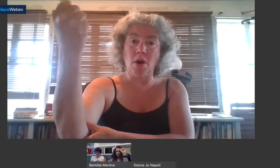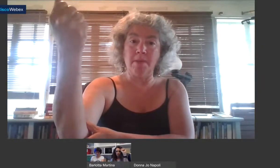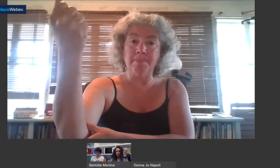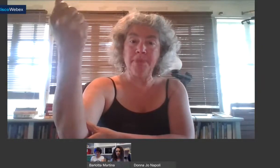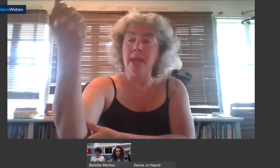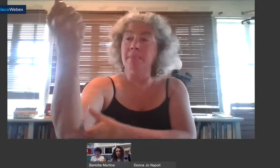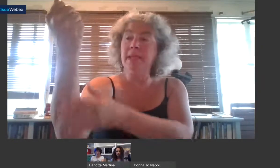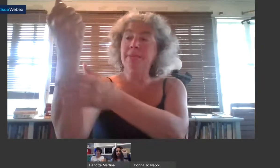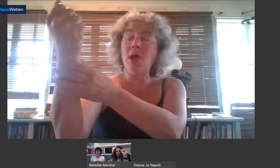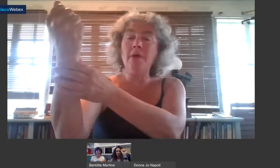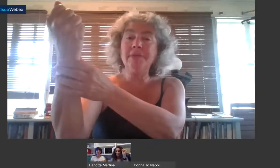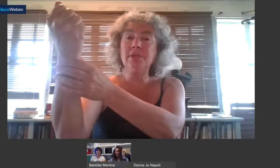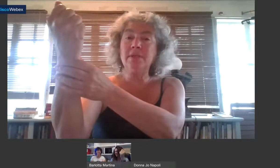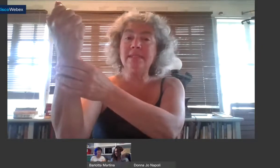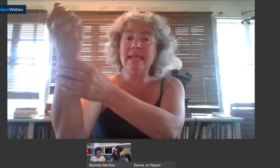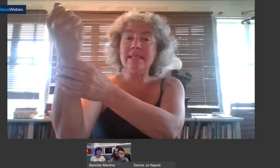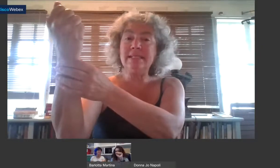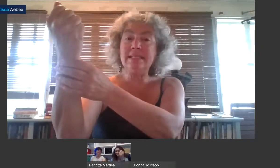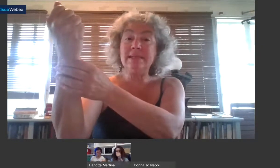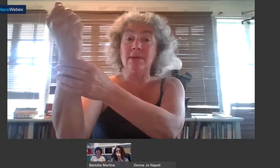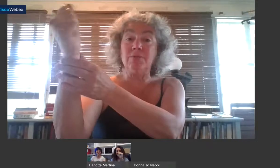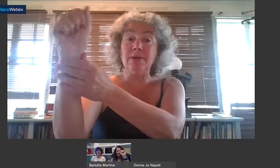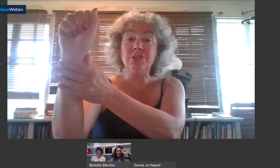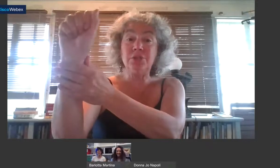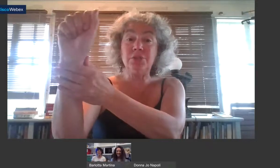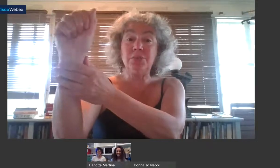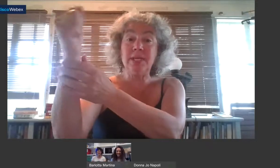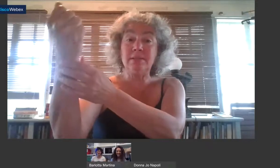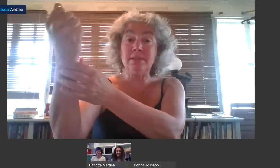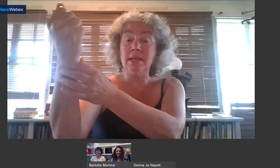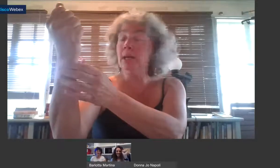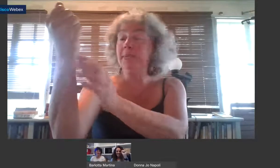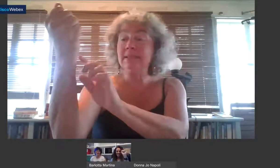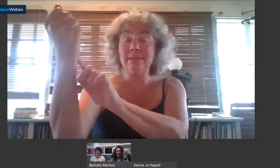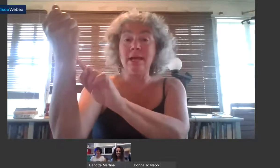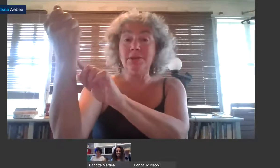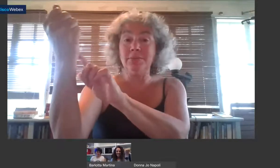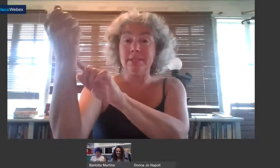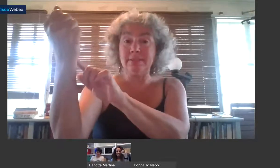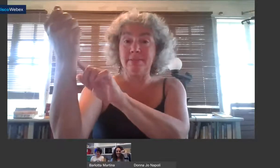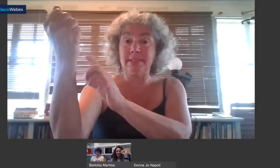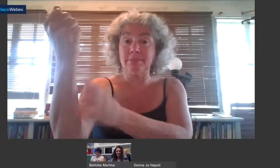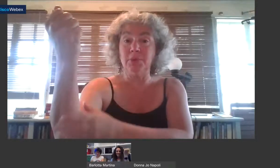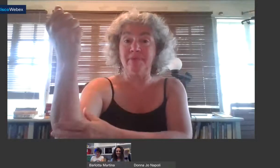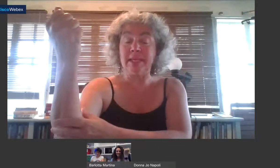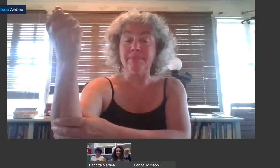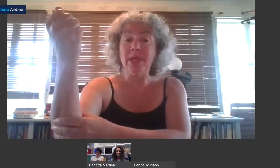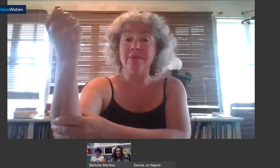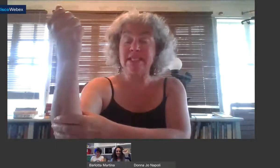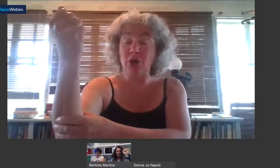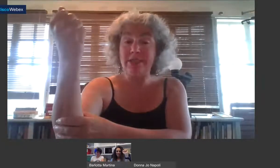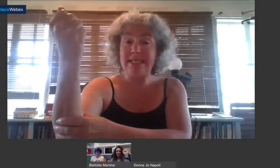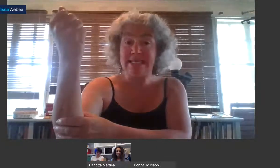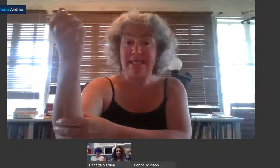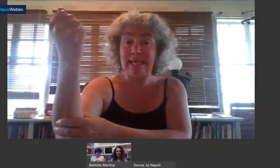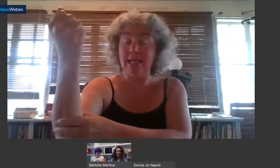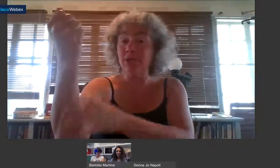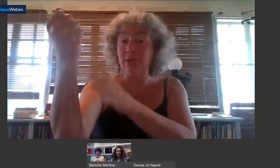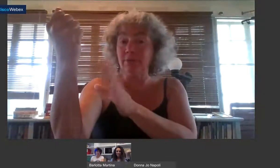forearm. People often say this is a wrist twist, but it's not your wrist that's moving, that's articulating. Your